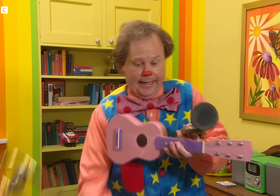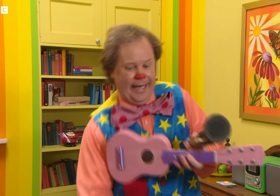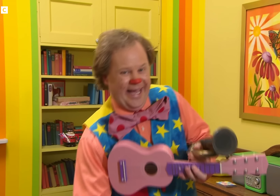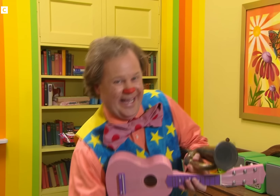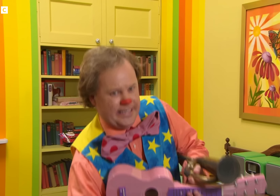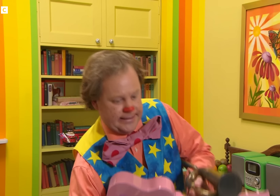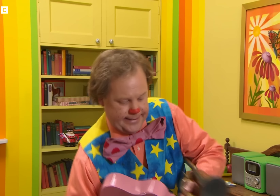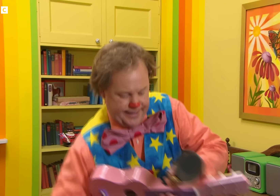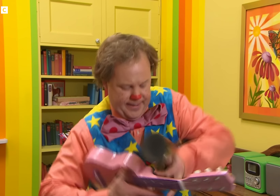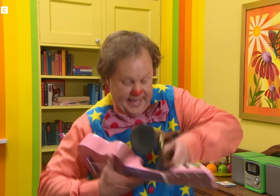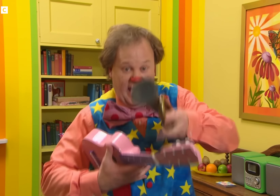just,